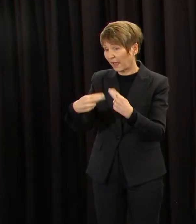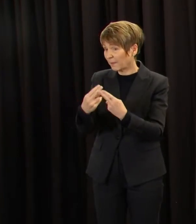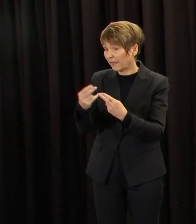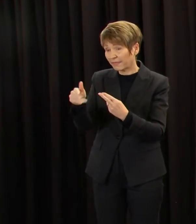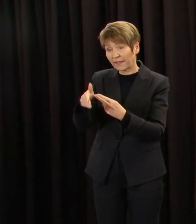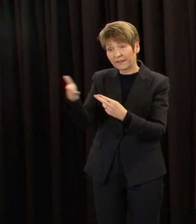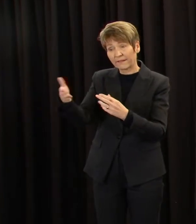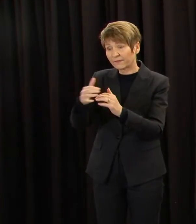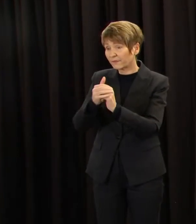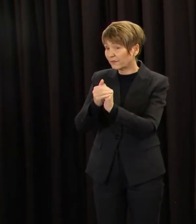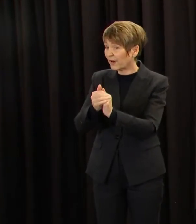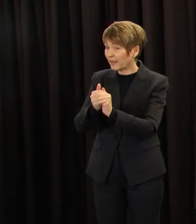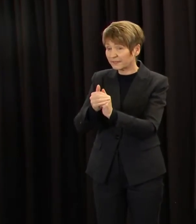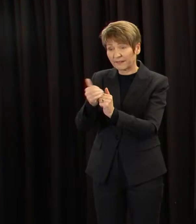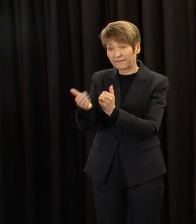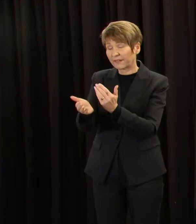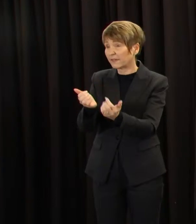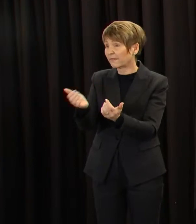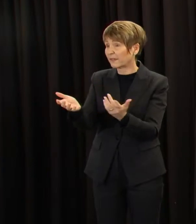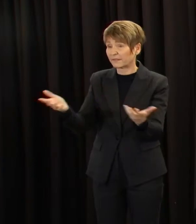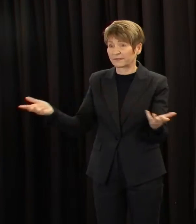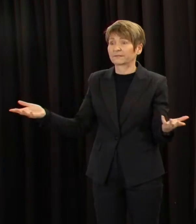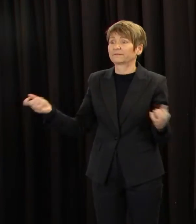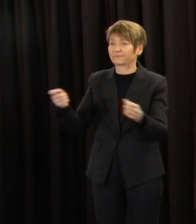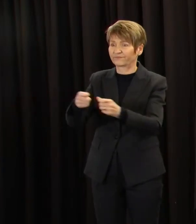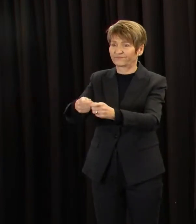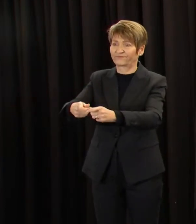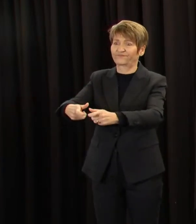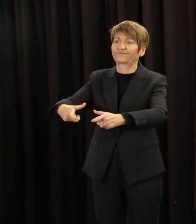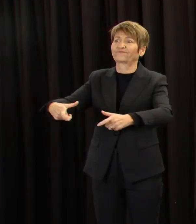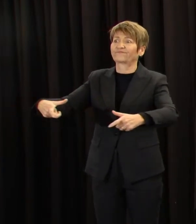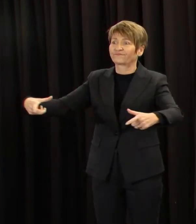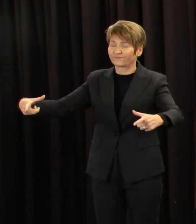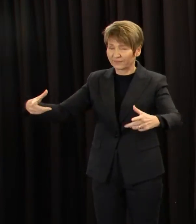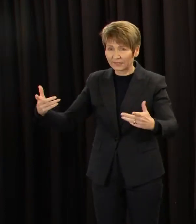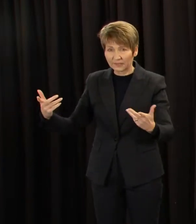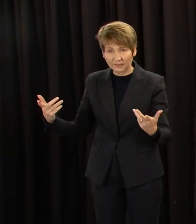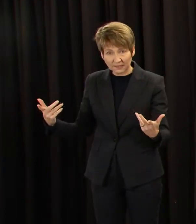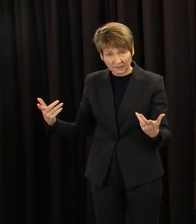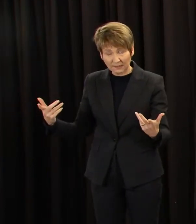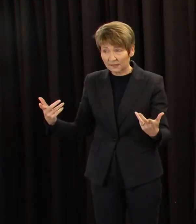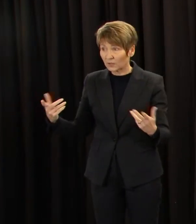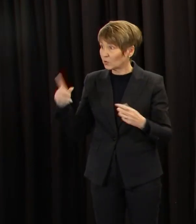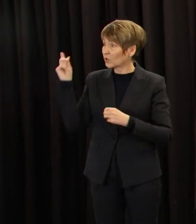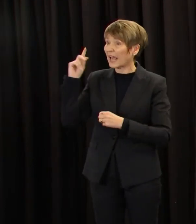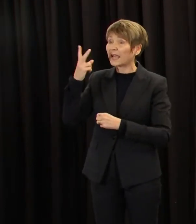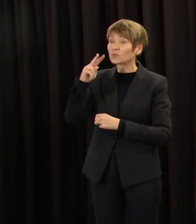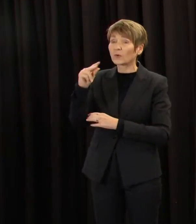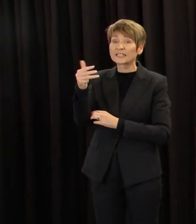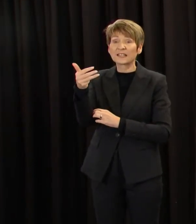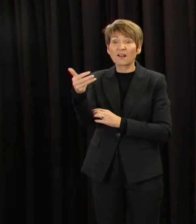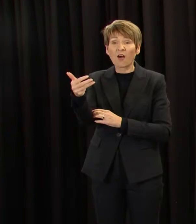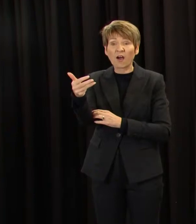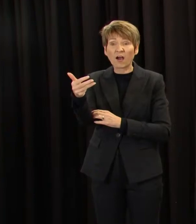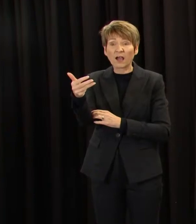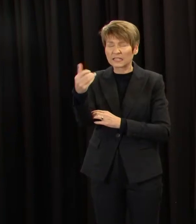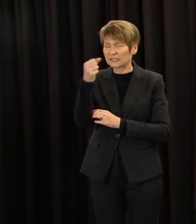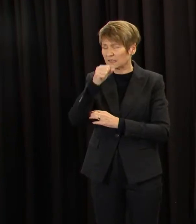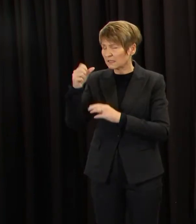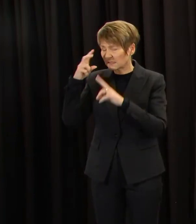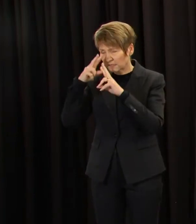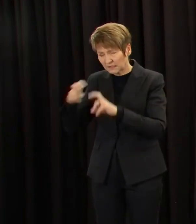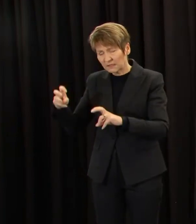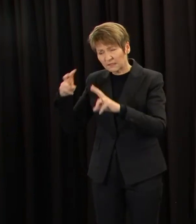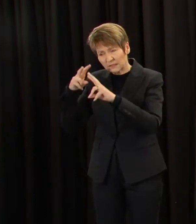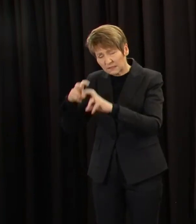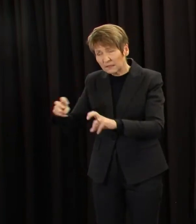close contacts. So that's why these numbers keep growing day after day after day. We then have 29 cases today that are under investigation. They dropped last night after around 5,